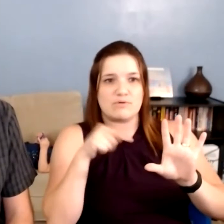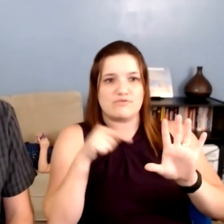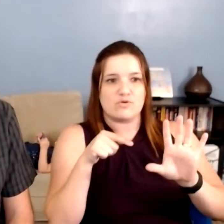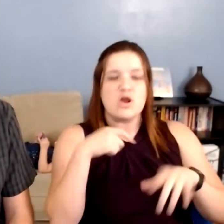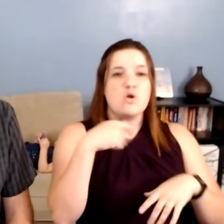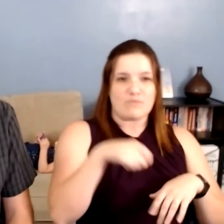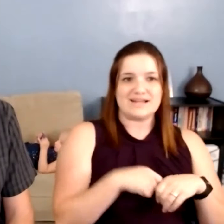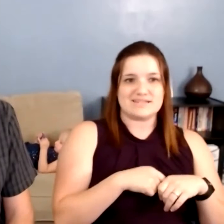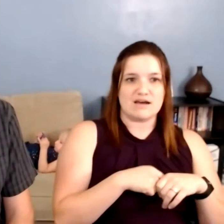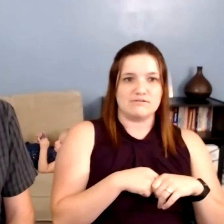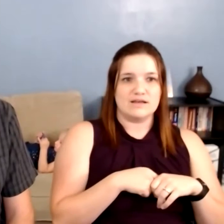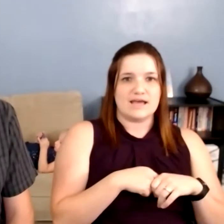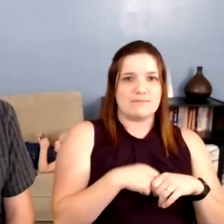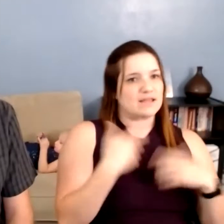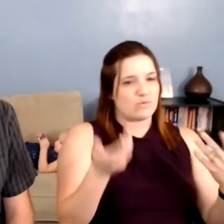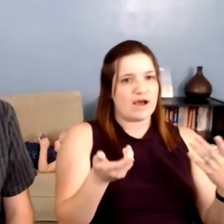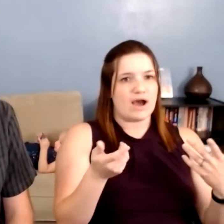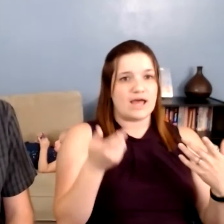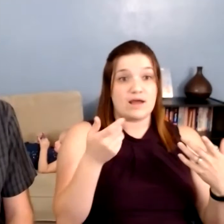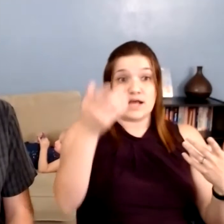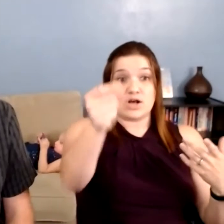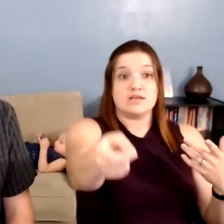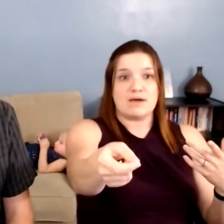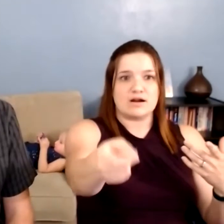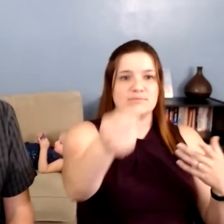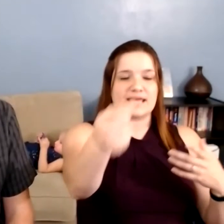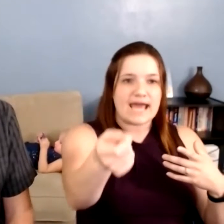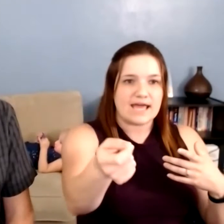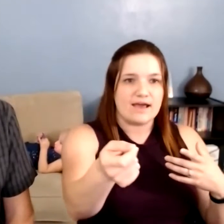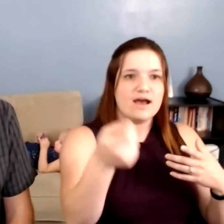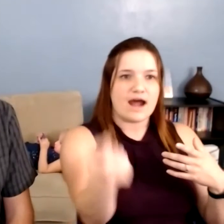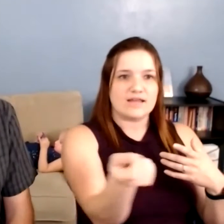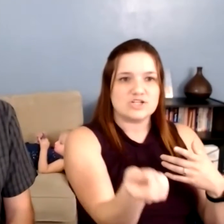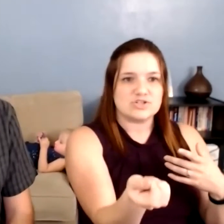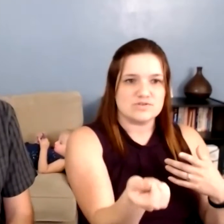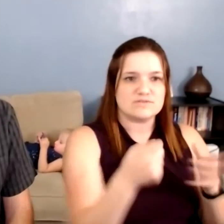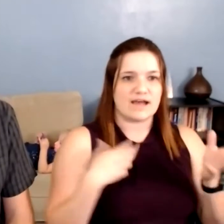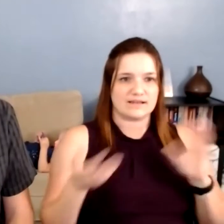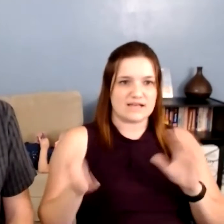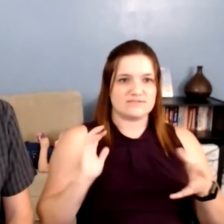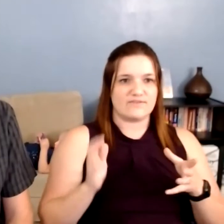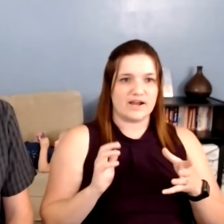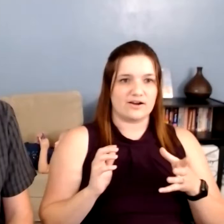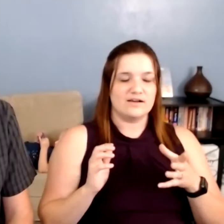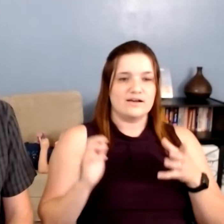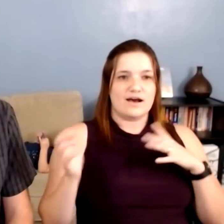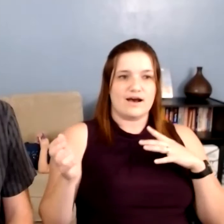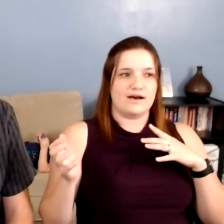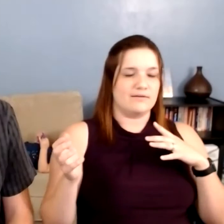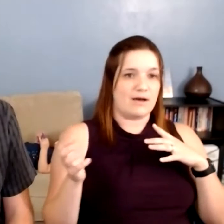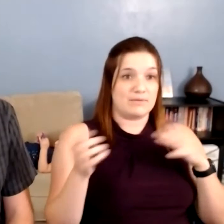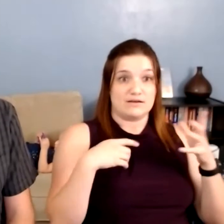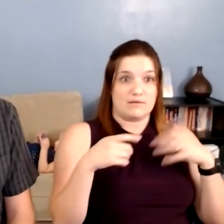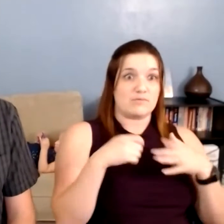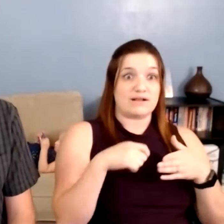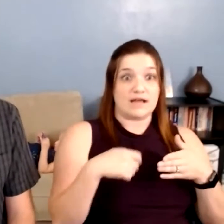used that one before, write it down and be like, wow, and call them out on it and be like, hey, I liked your use of that classifier.